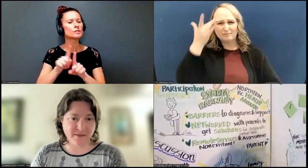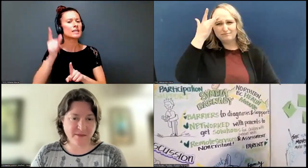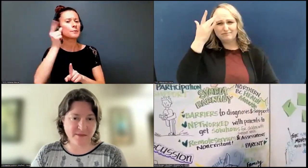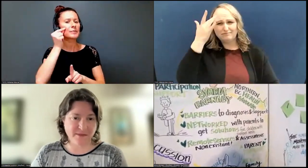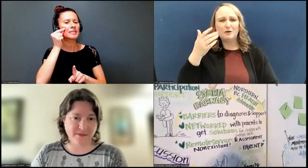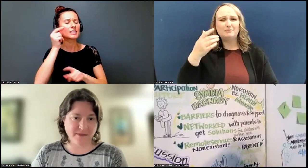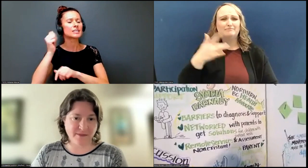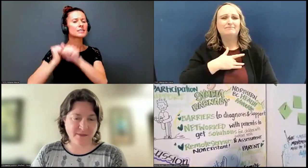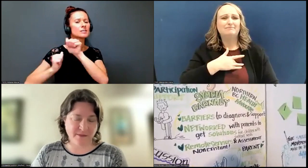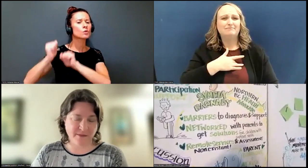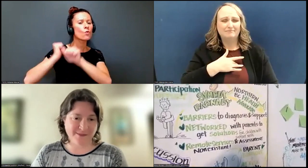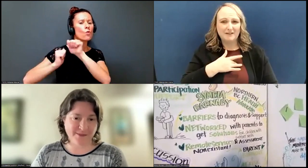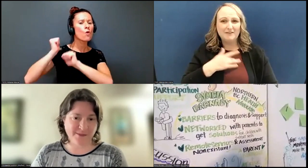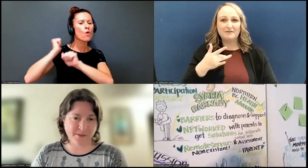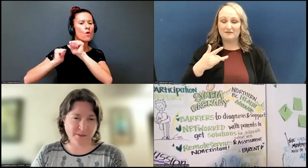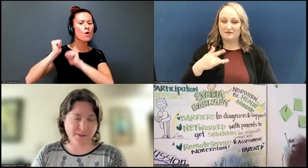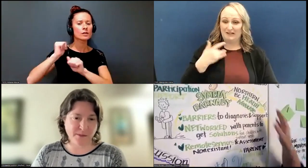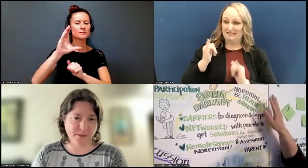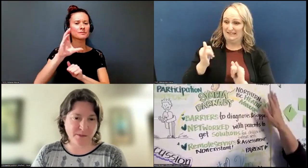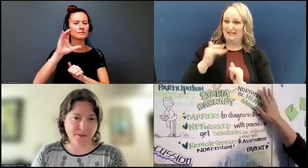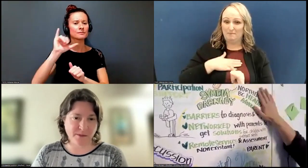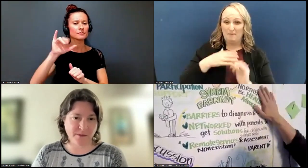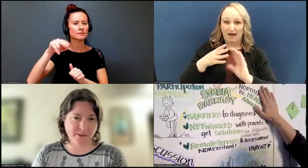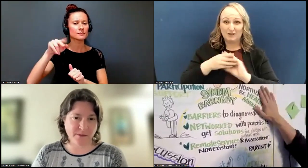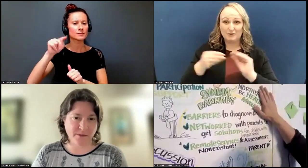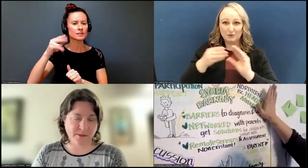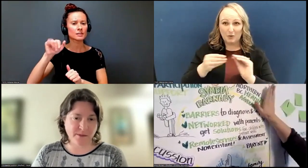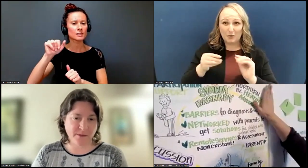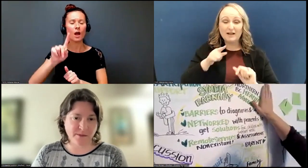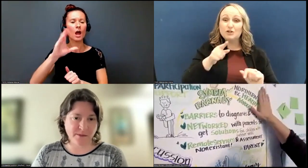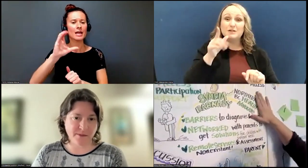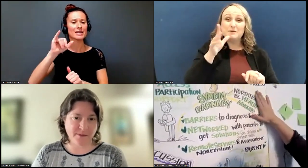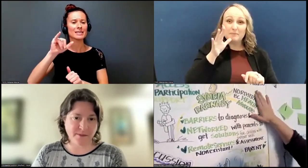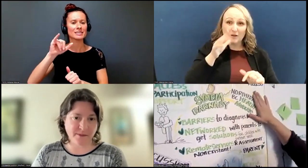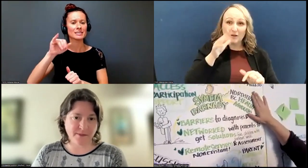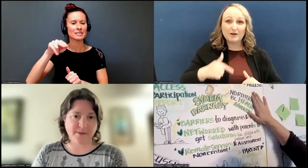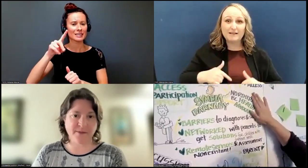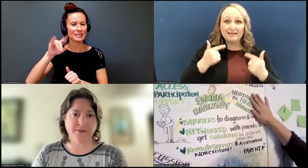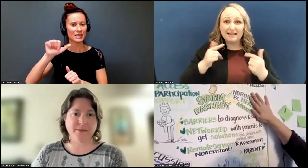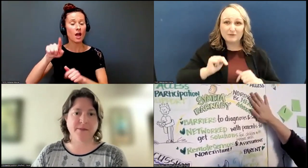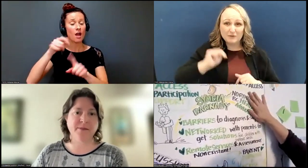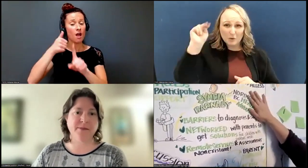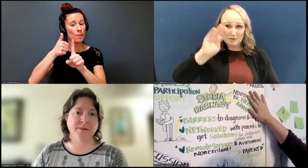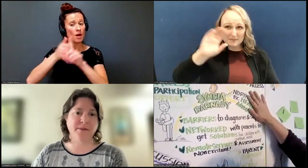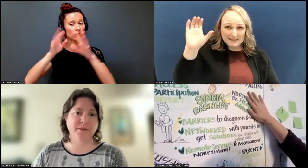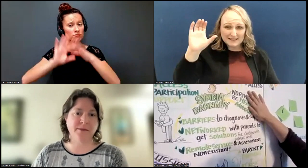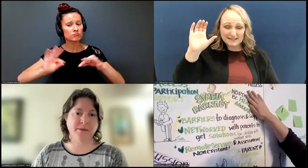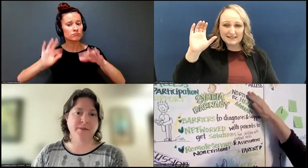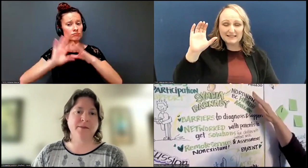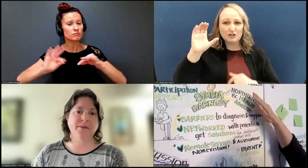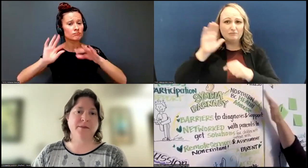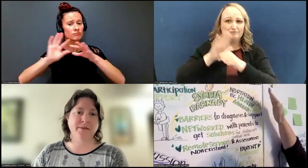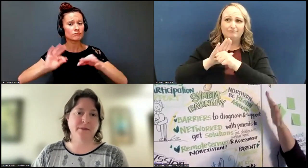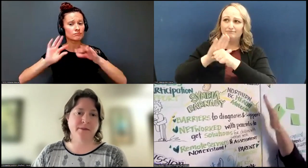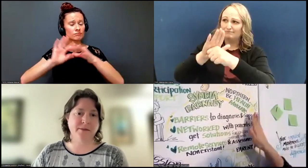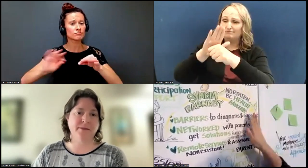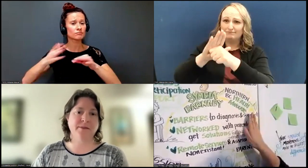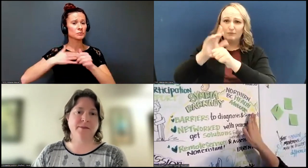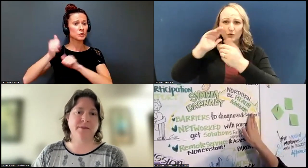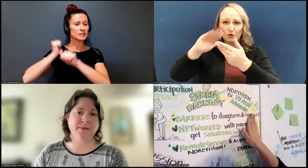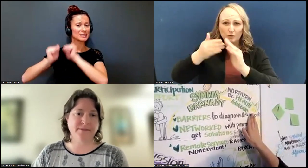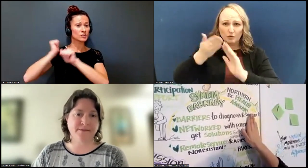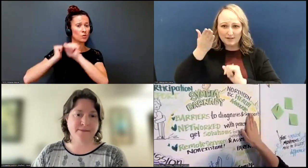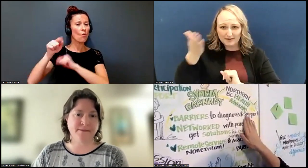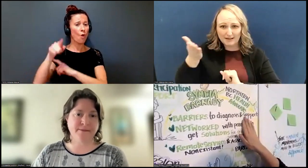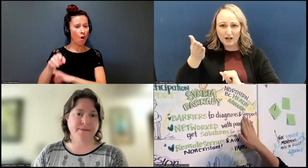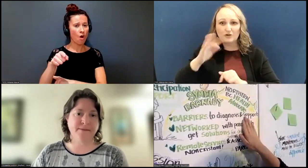telling mine as well, who is a mother and a Northern BC health advocate. And she just talked about just